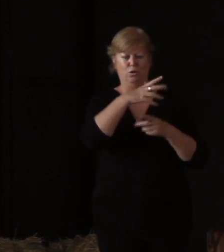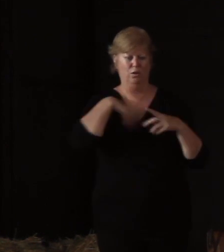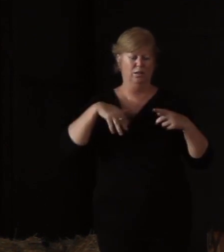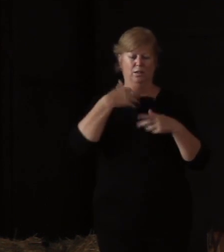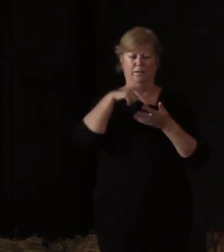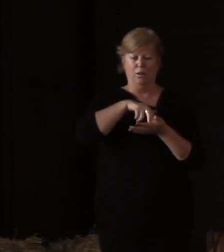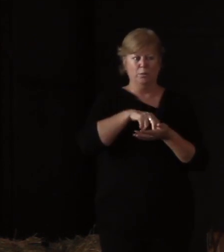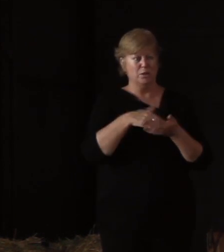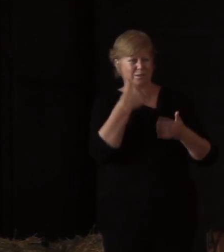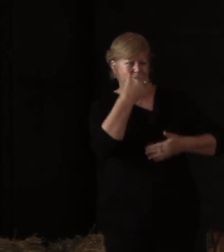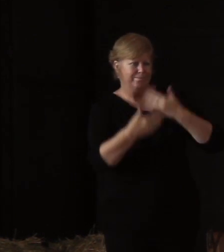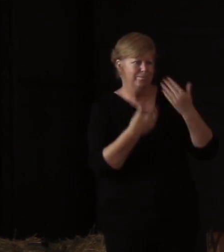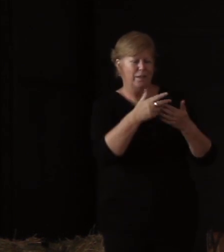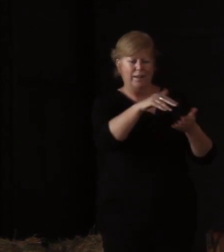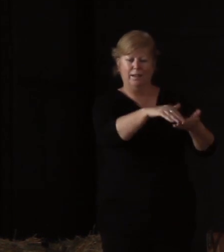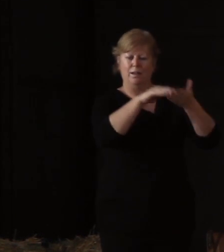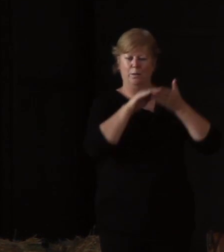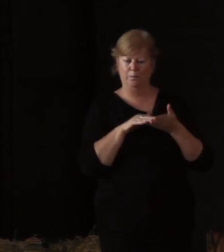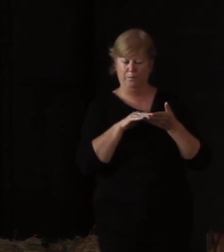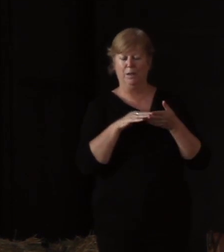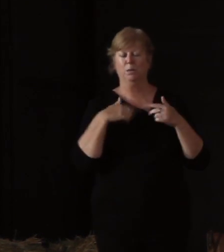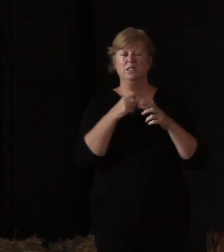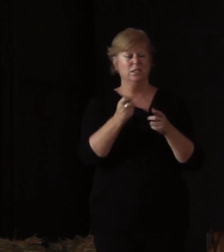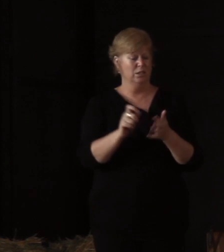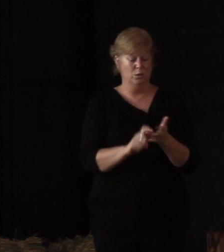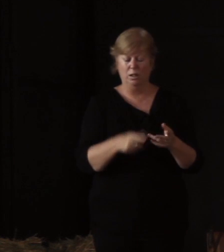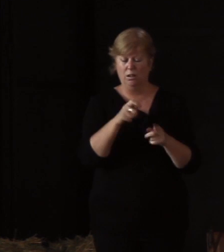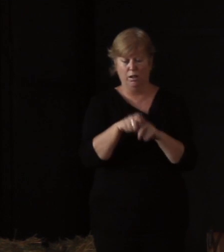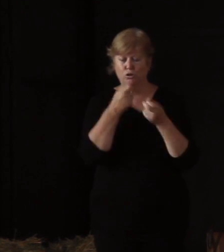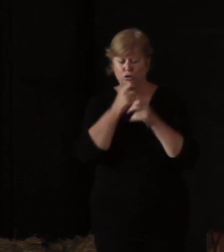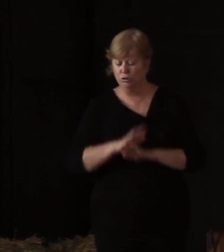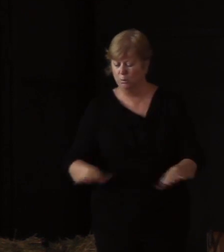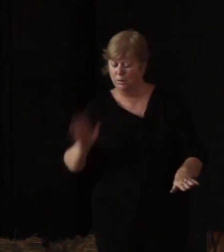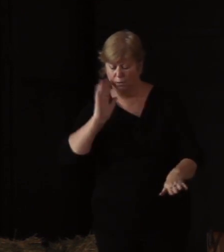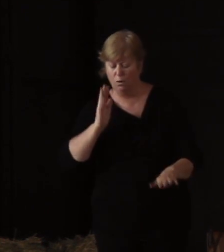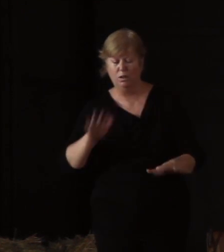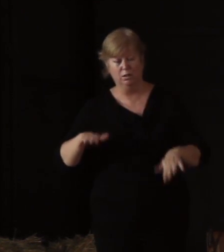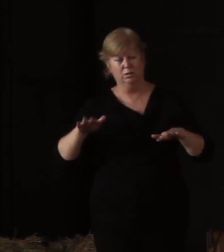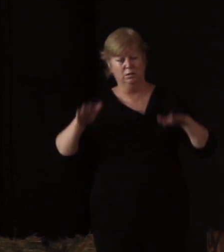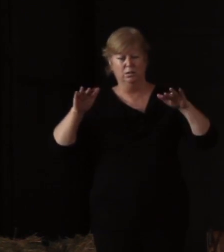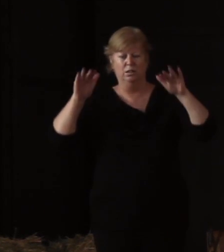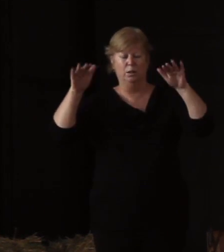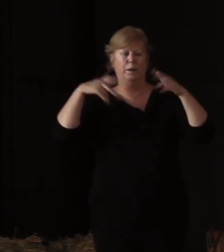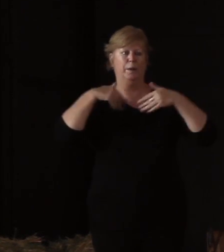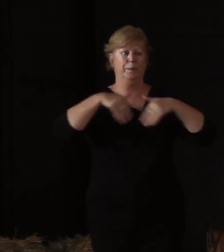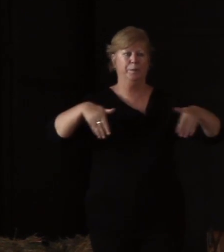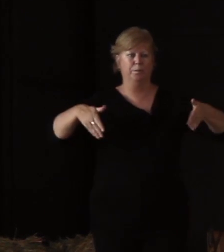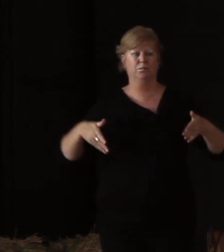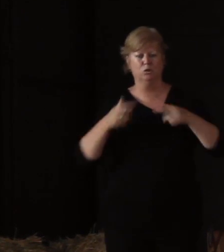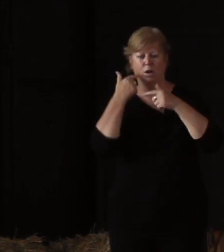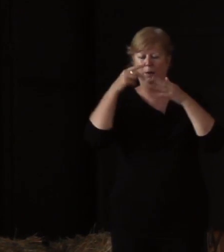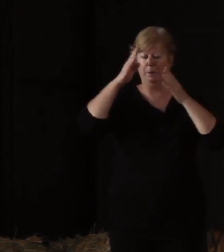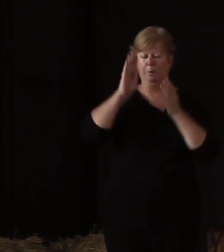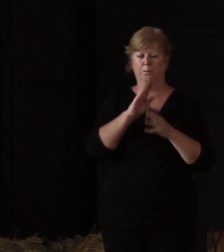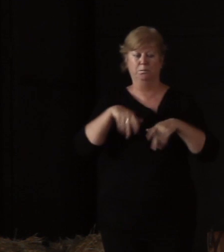vulnerability so people can help. We did it as children so naturally, but because we have become consumed with keeping it all looking so perfect out